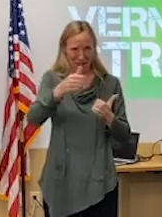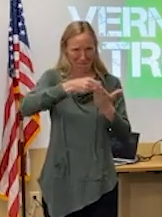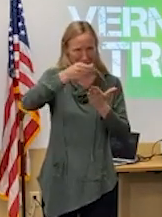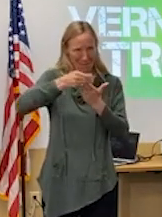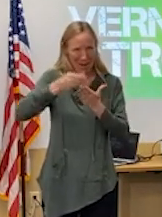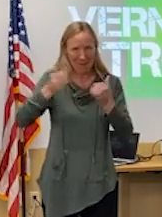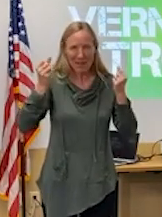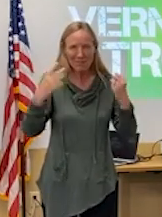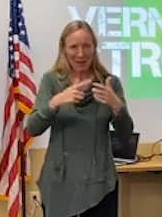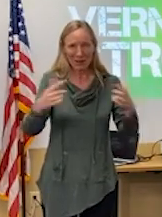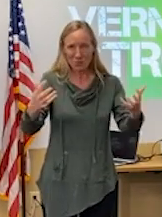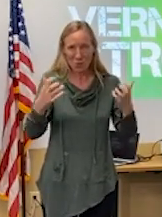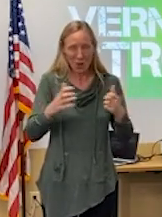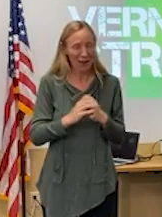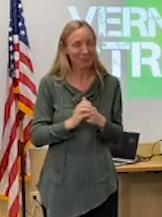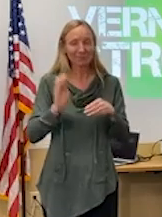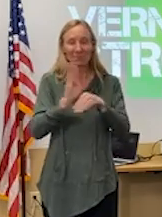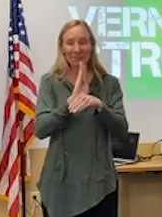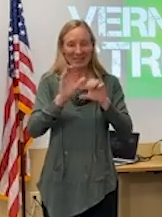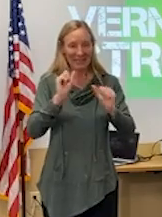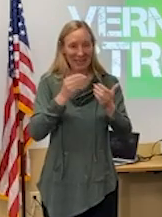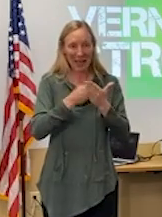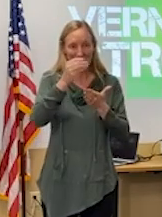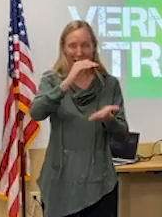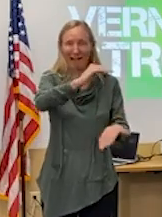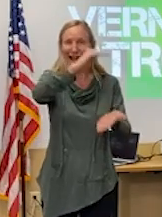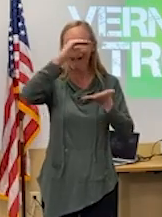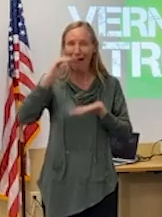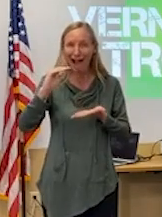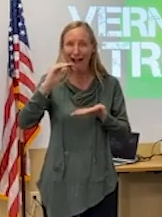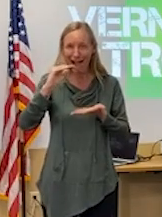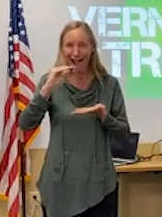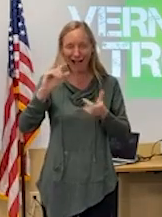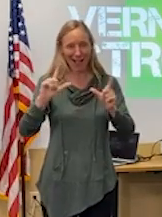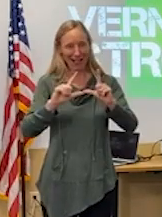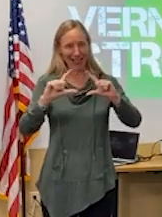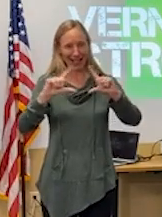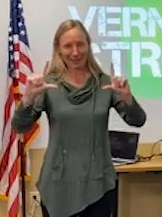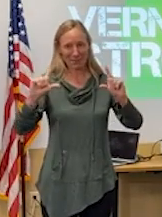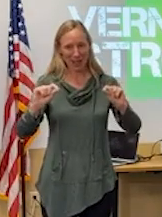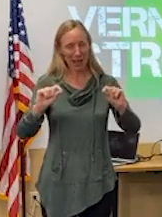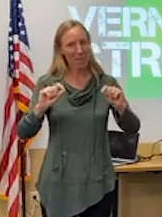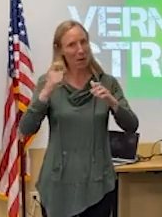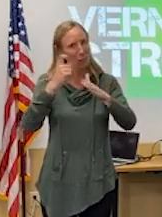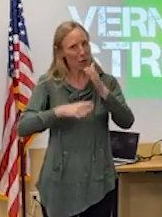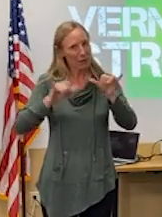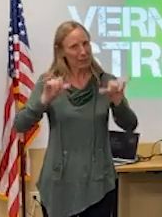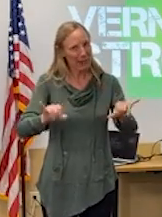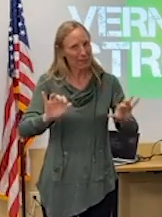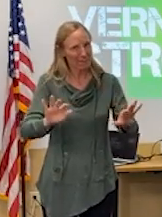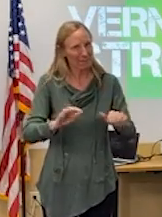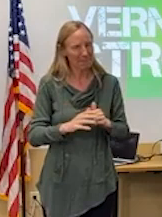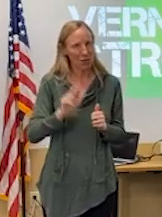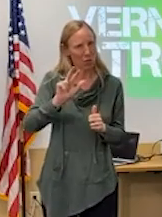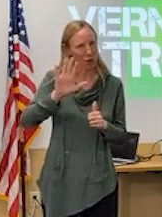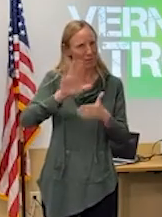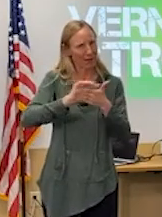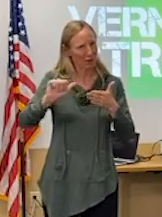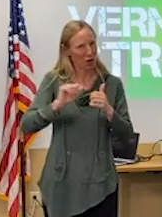want, and businesses will be able to buy in bulk, but the price remains the same,